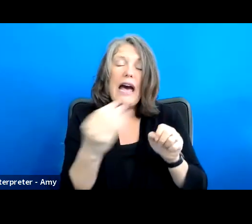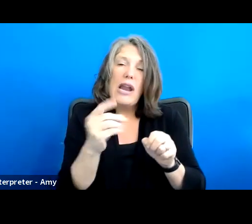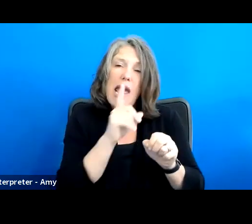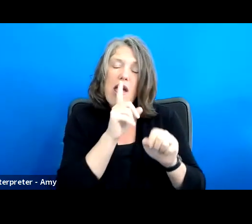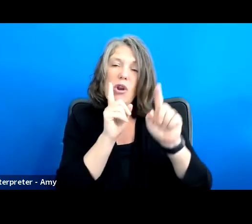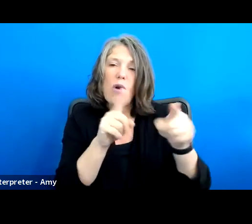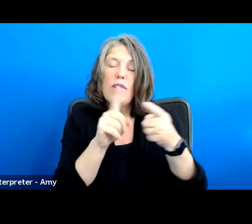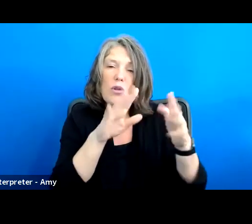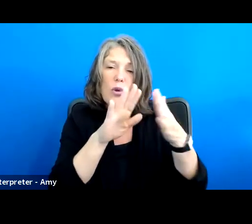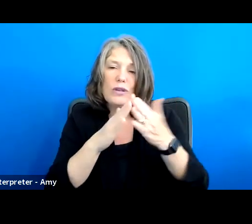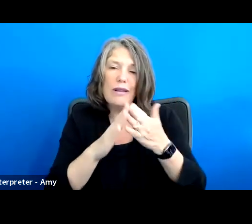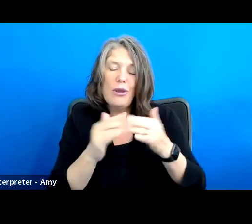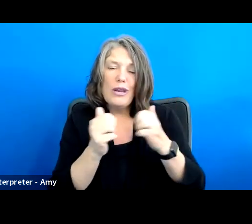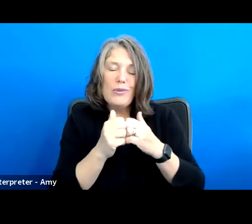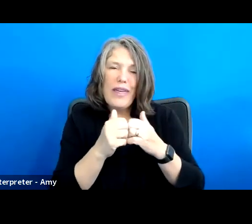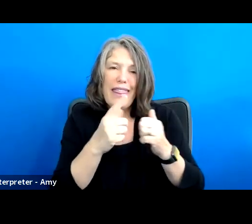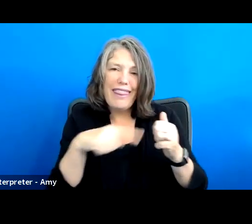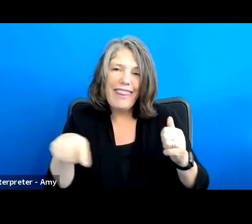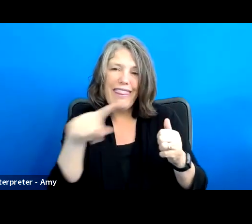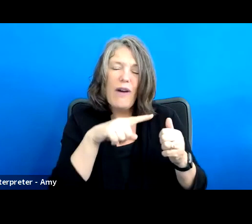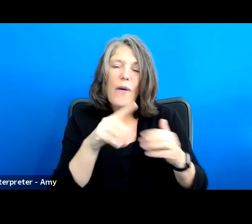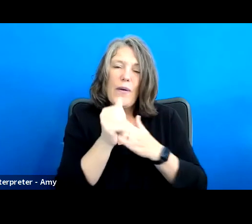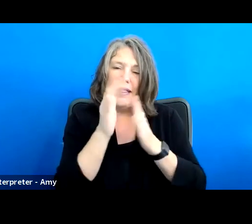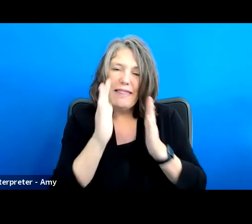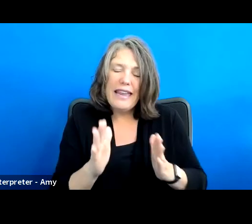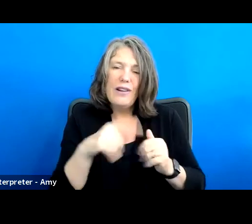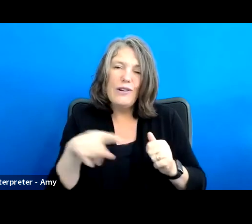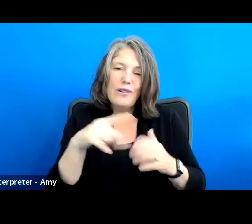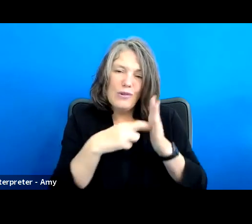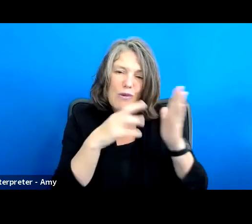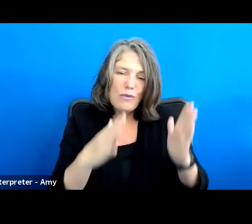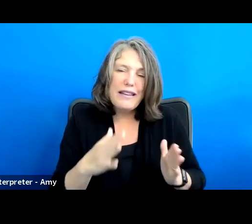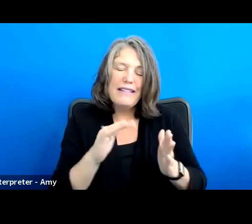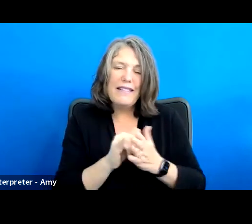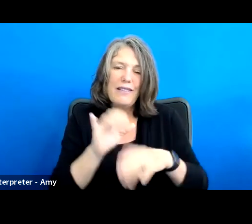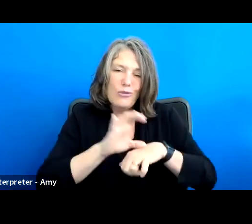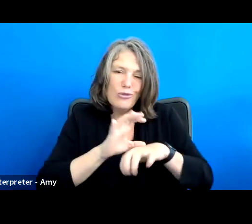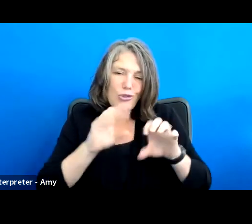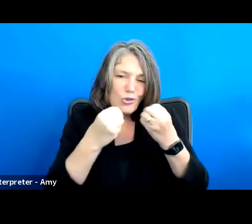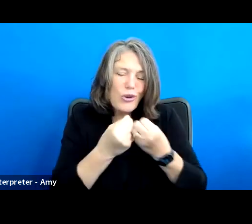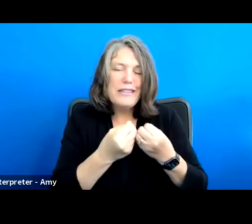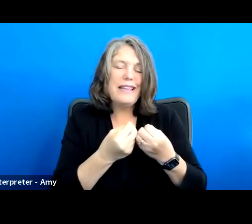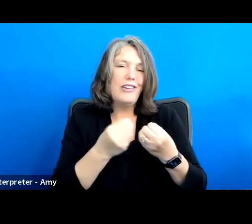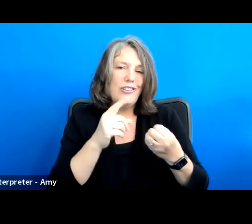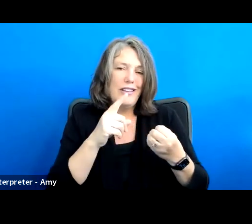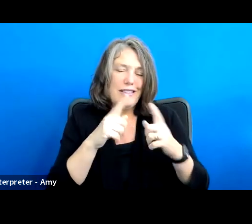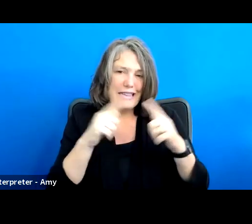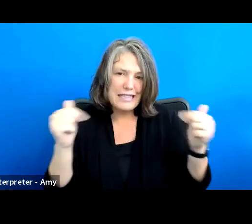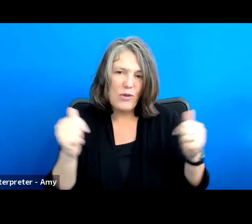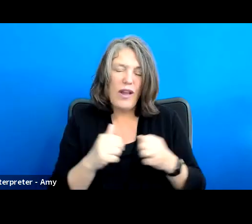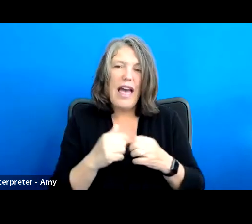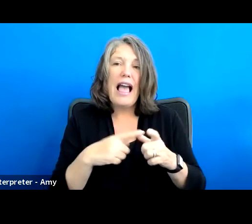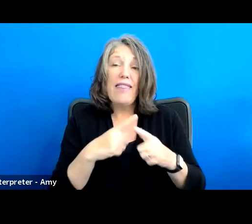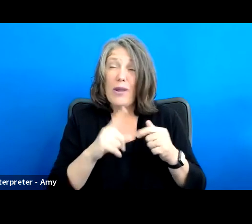those communities with those leaders, those representatives, those church organizations, et cetera,